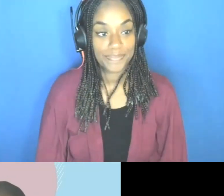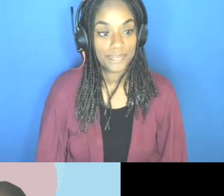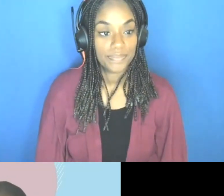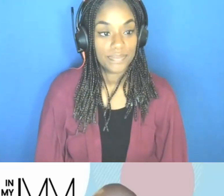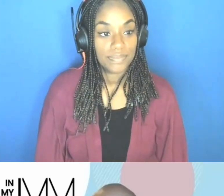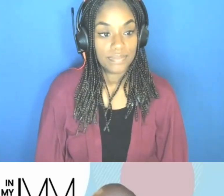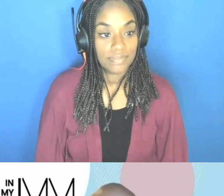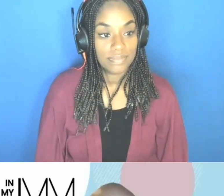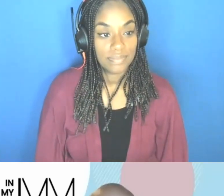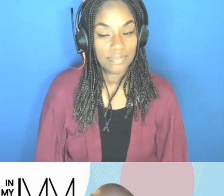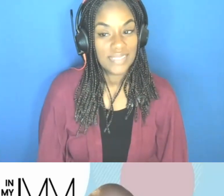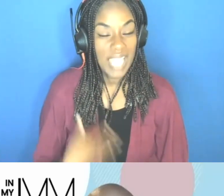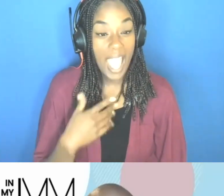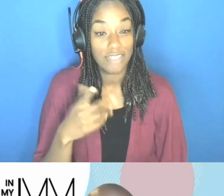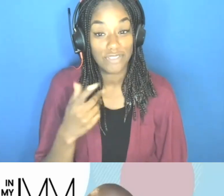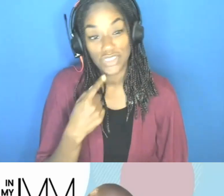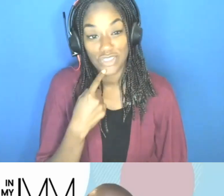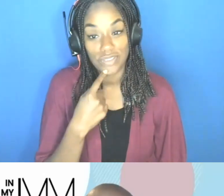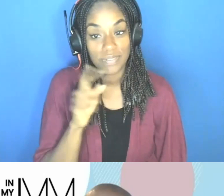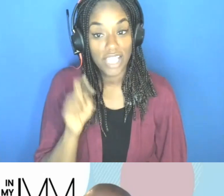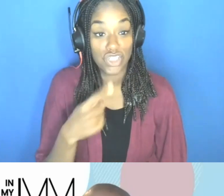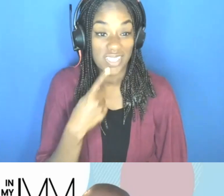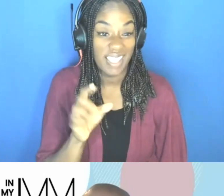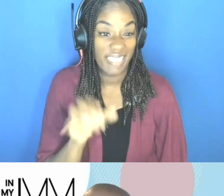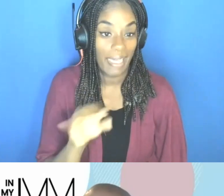While I'm at it, I should make that clear